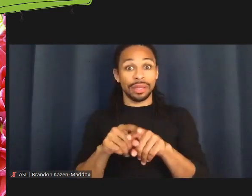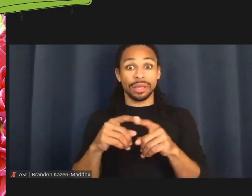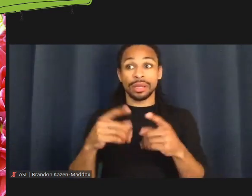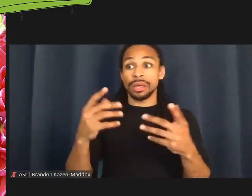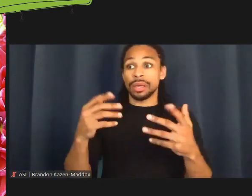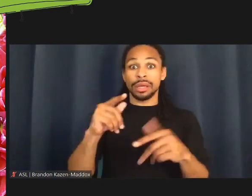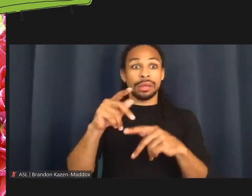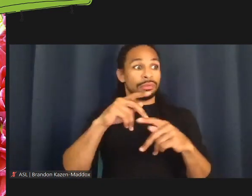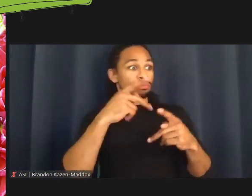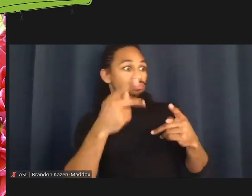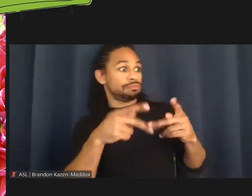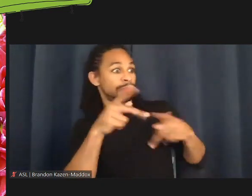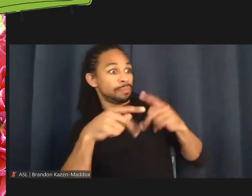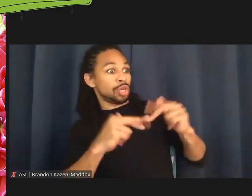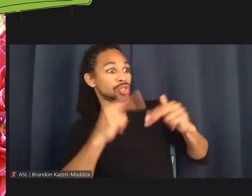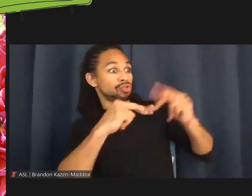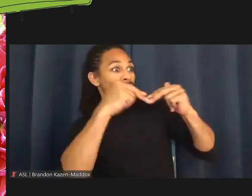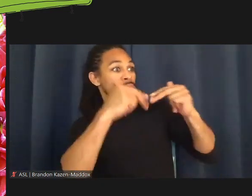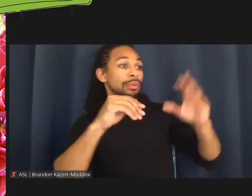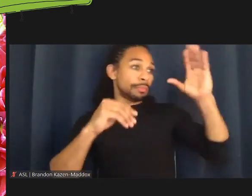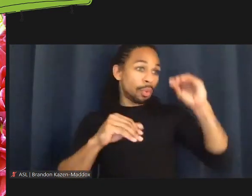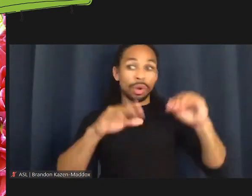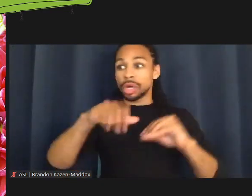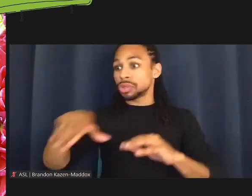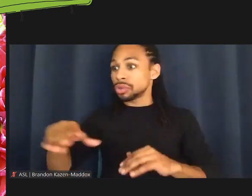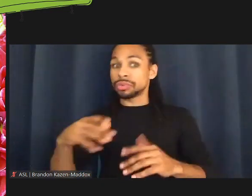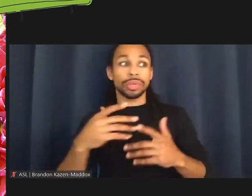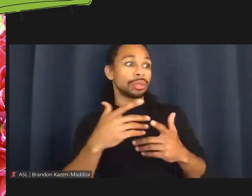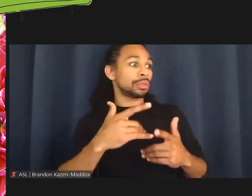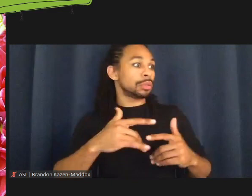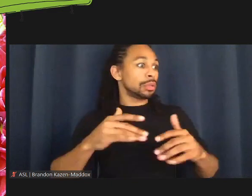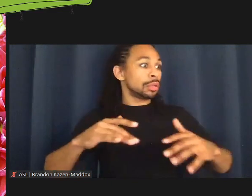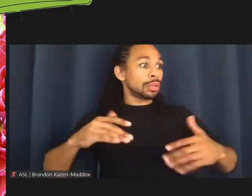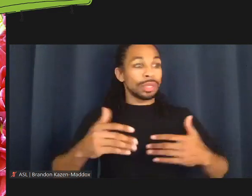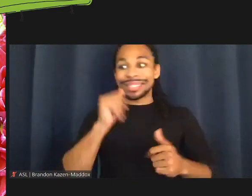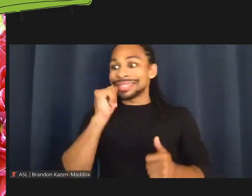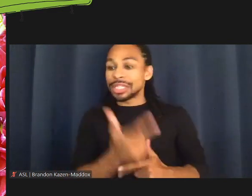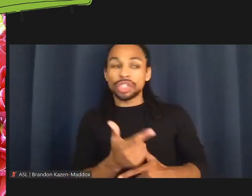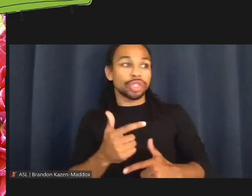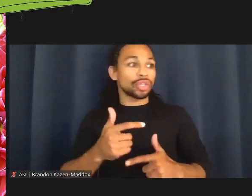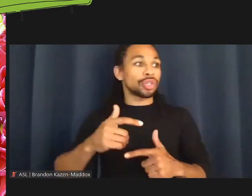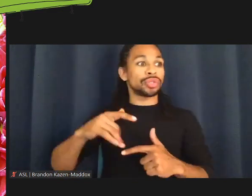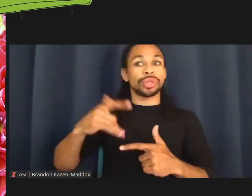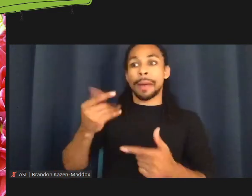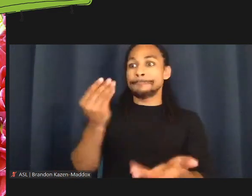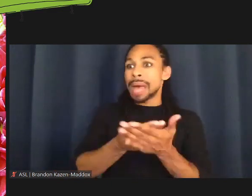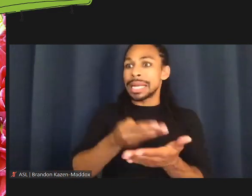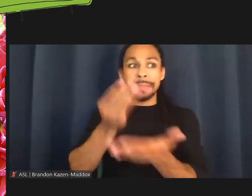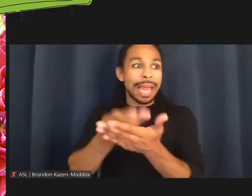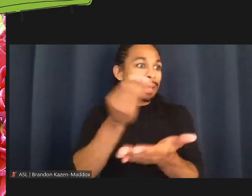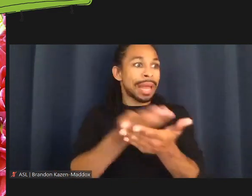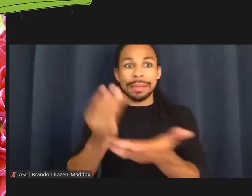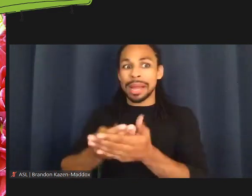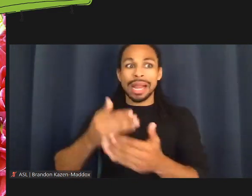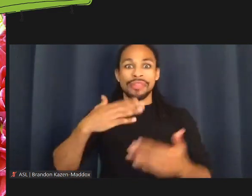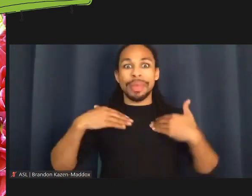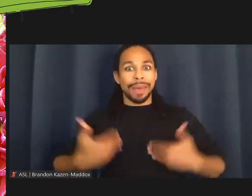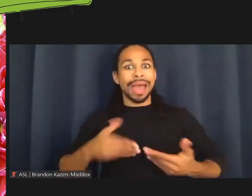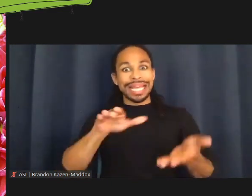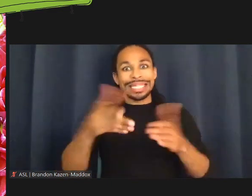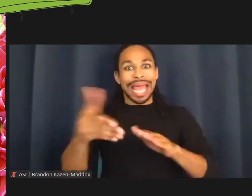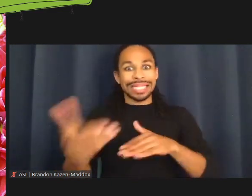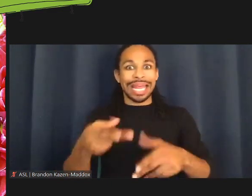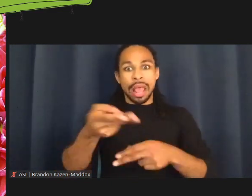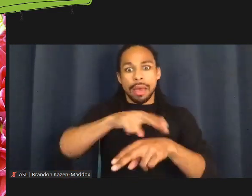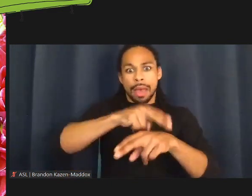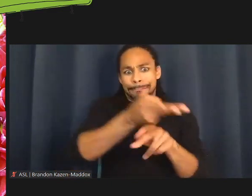woman, child, sister, mother, many children, many bodies, women, many. The body count is at 12 now. As of June 2018,